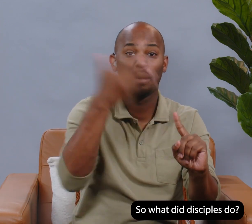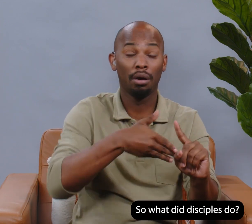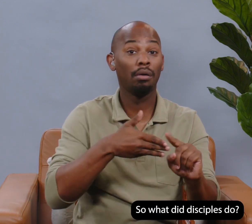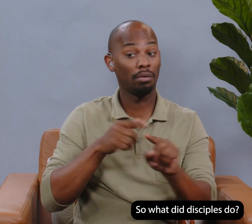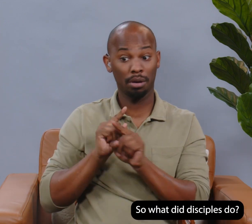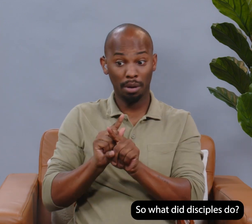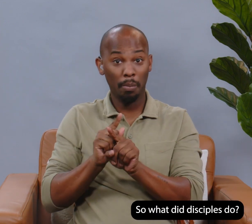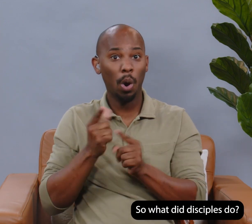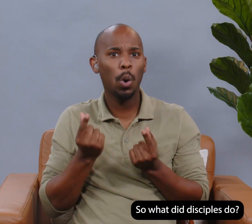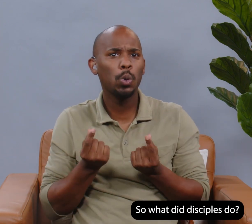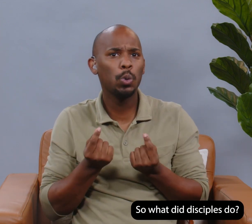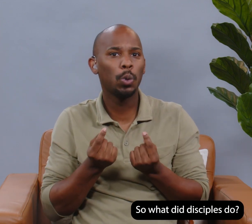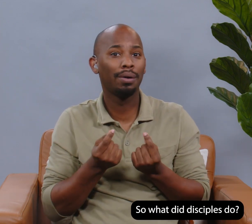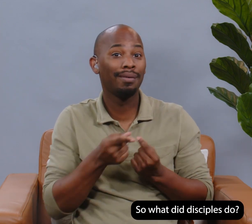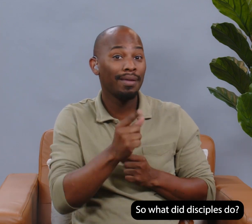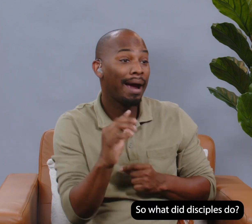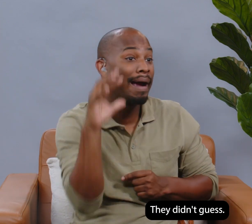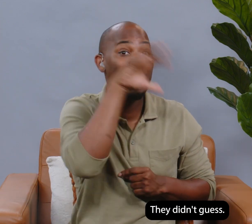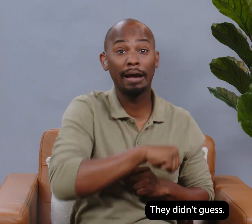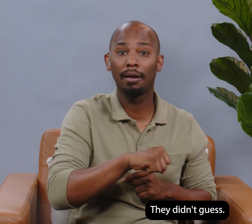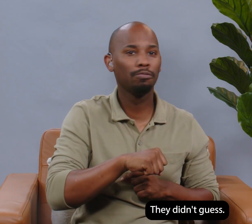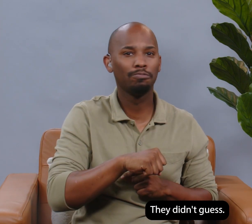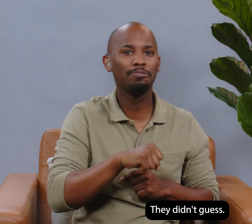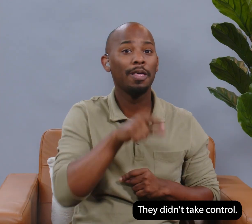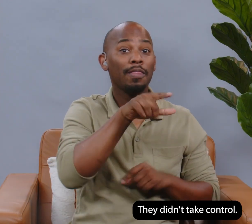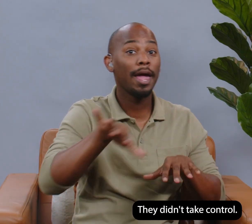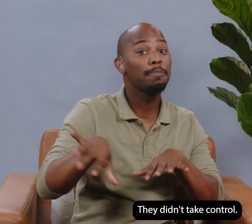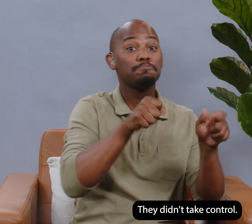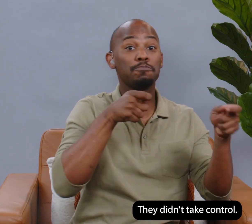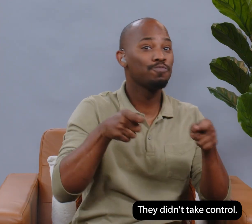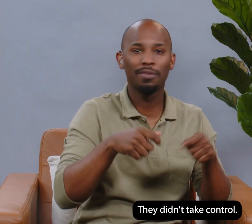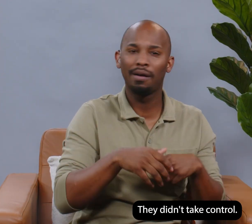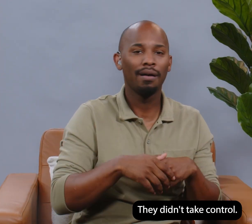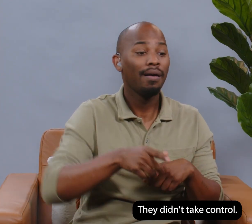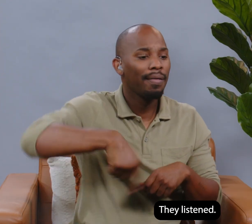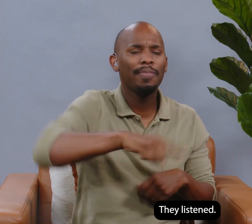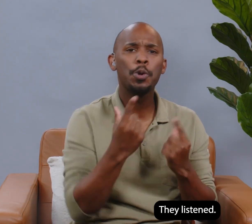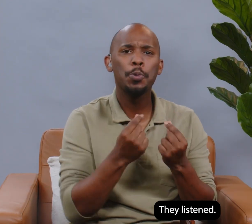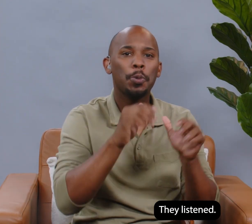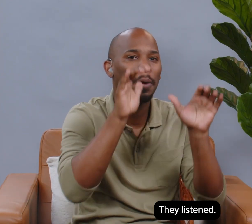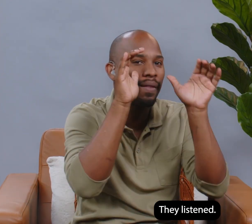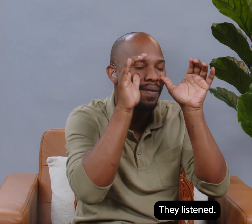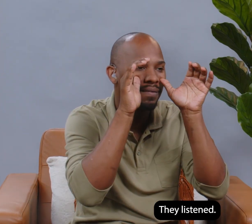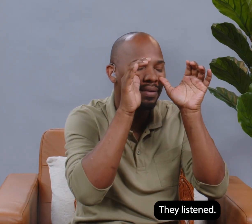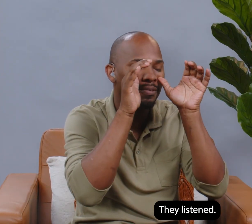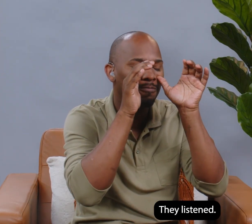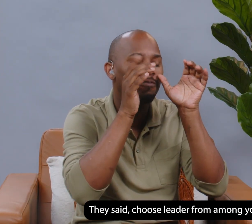So what did the apostles do? They didn't take control. They listened. They